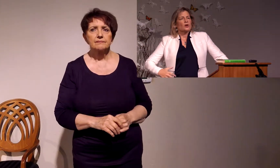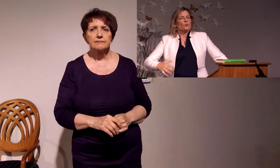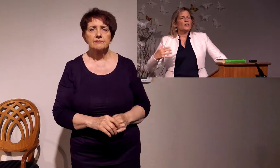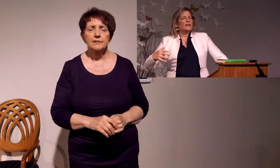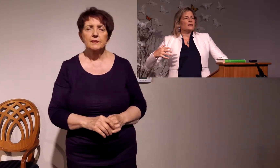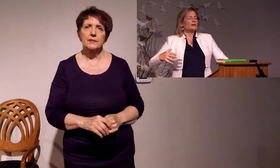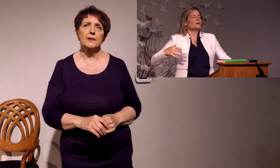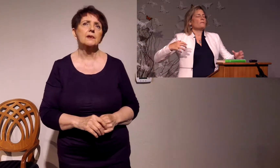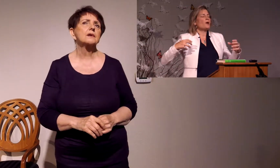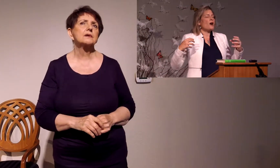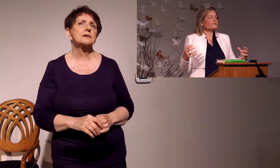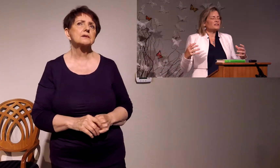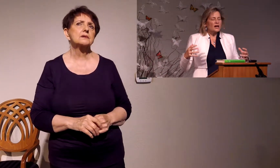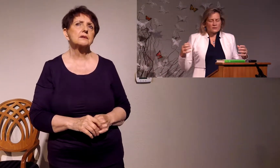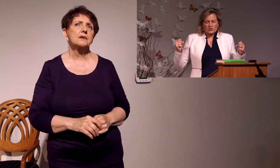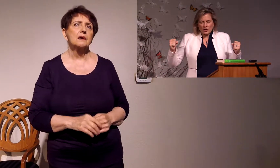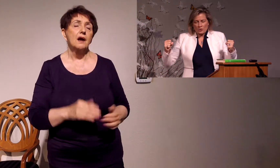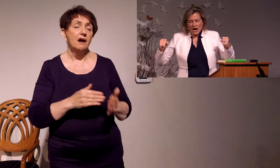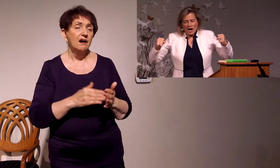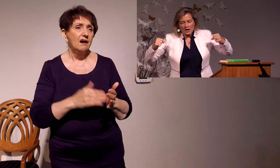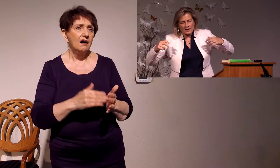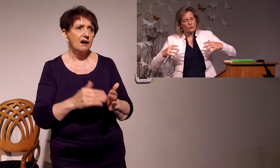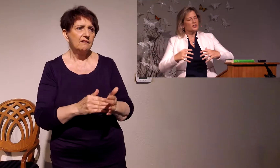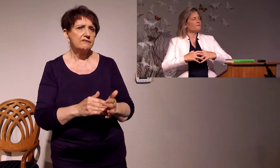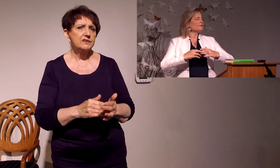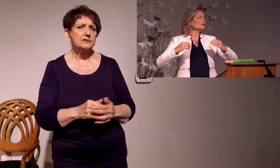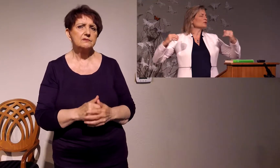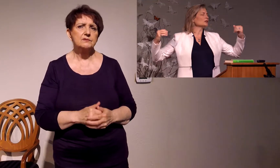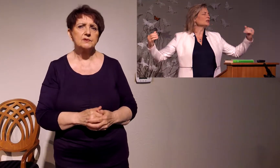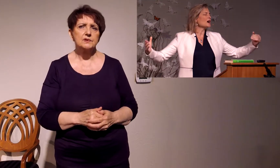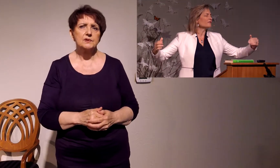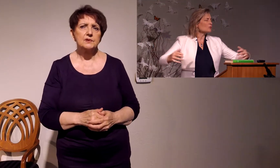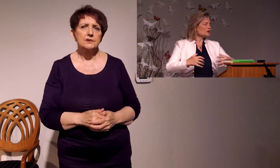And we oftentimes go, and I want to